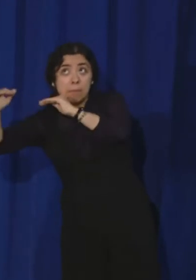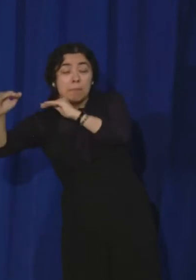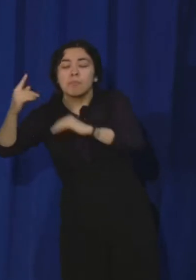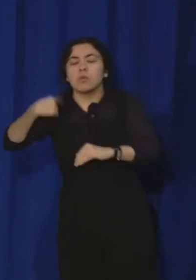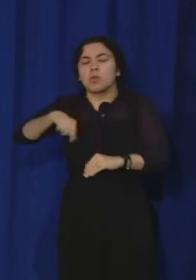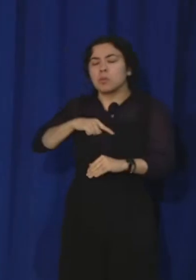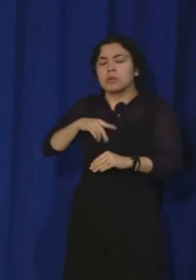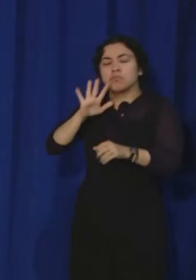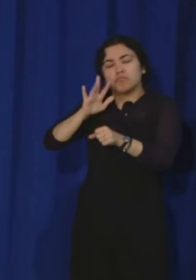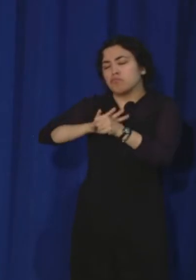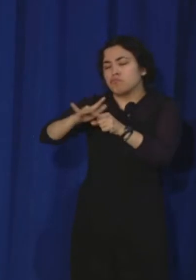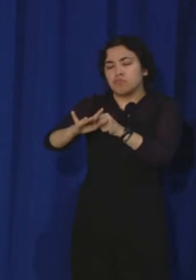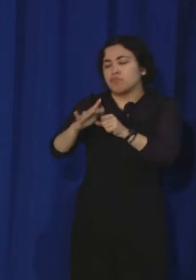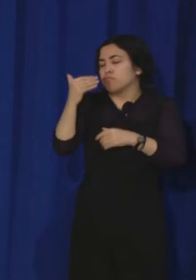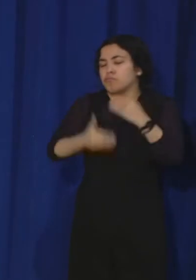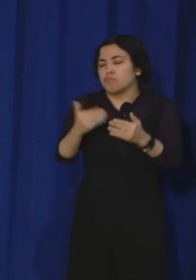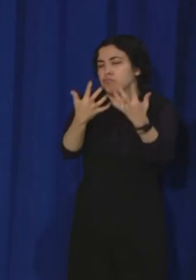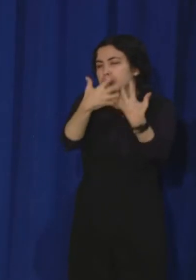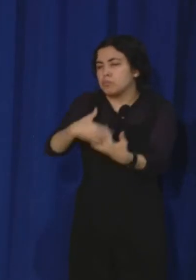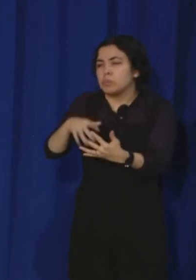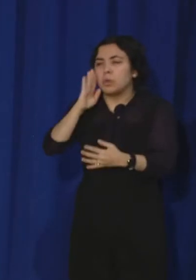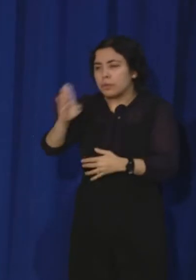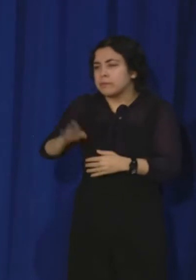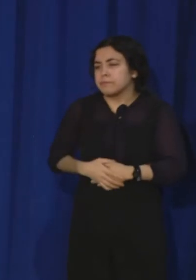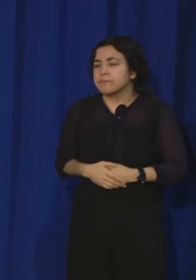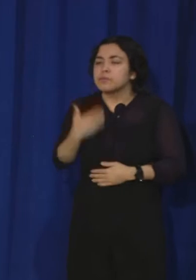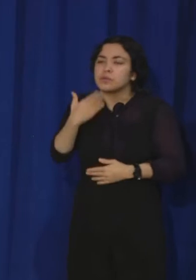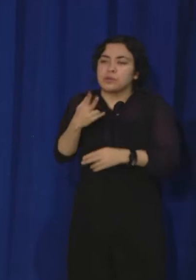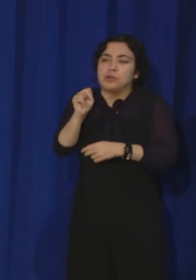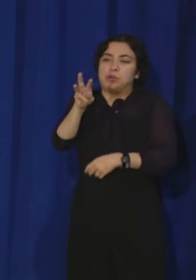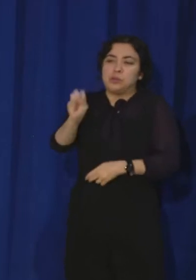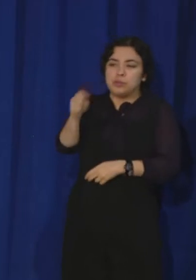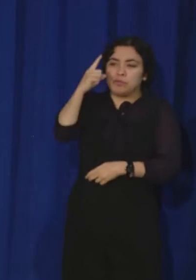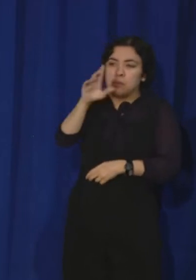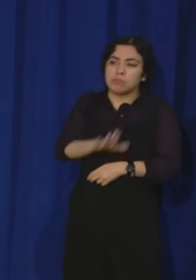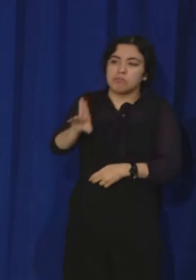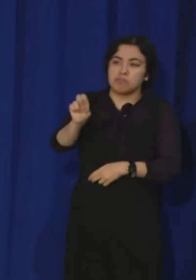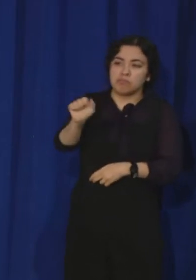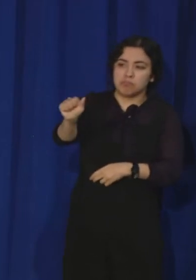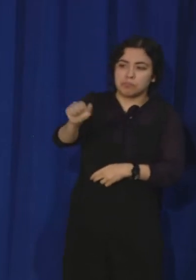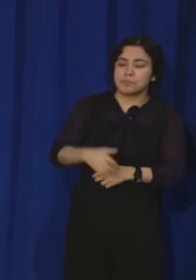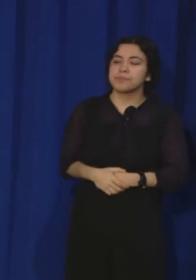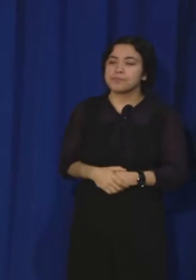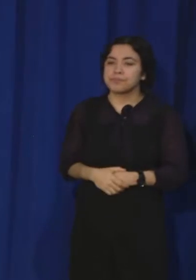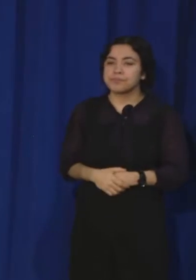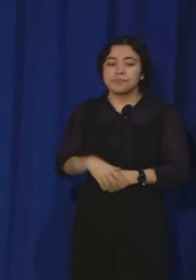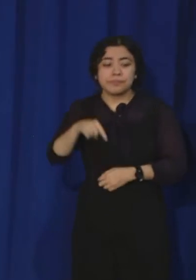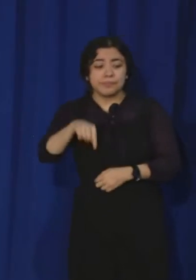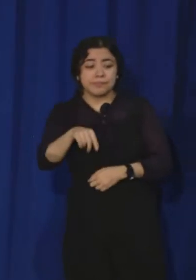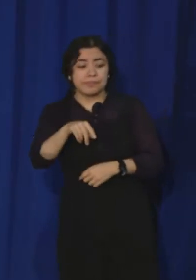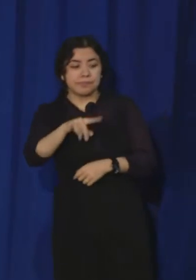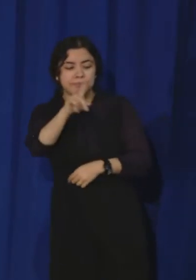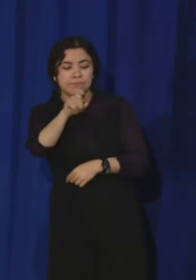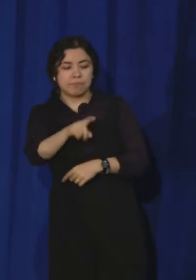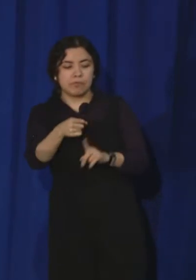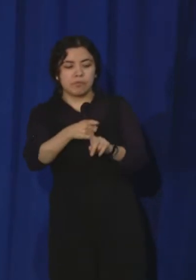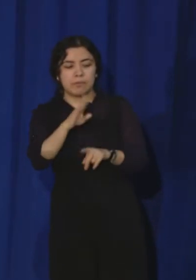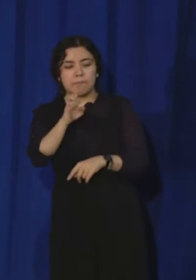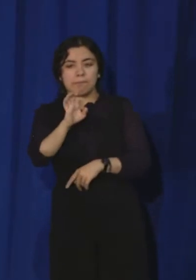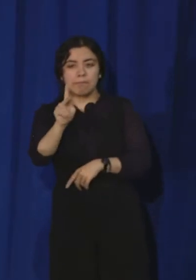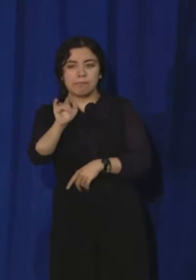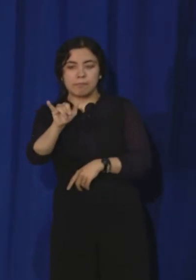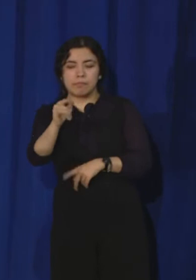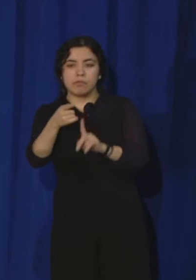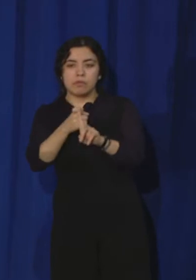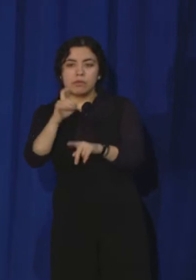question is from Becky Vivea, and she's with WBEZ. She's asking how many people total, in